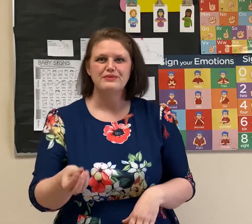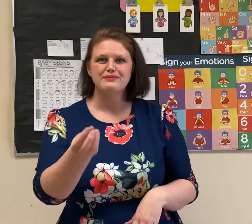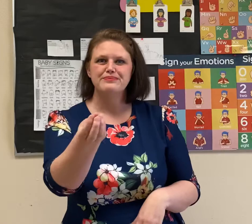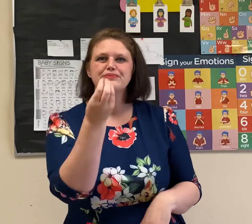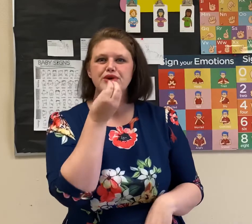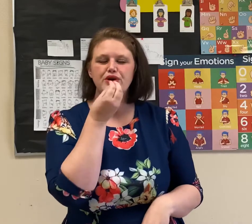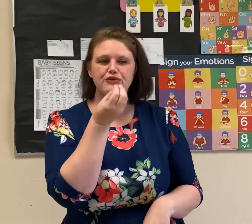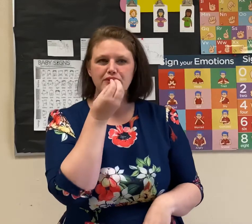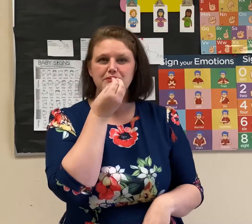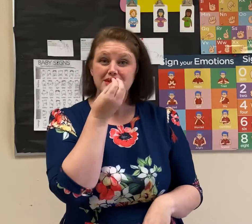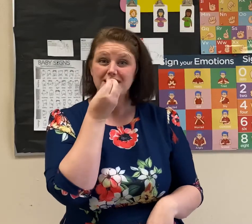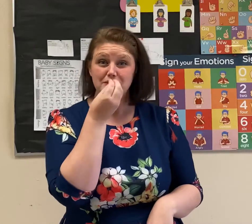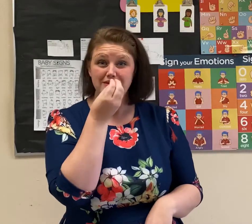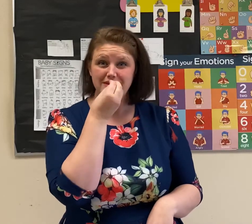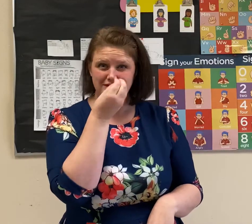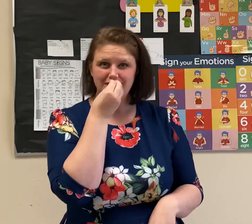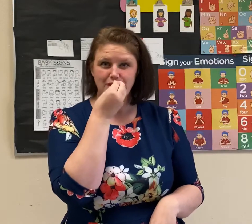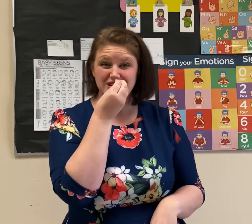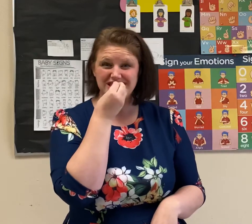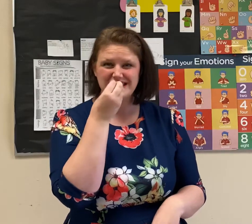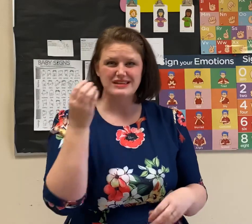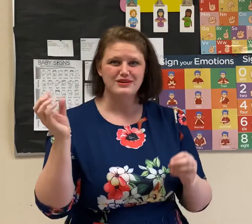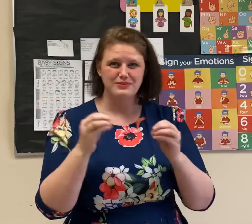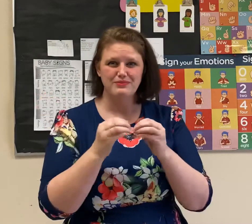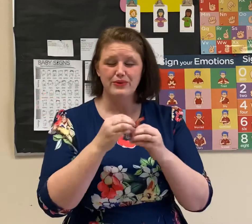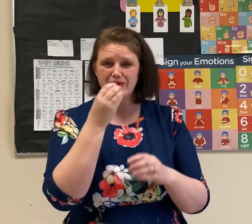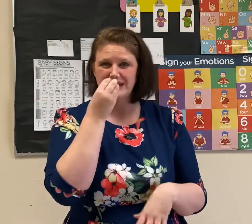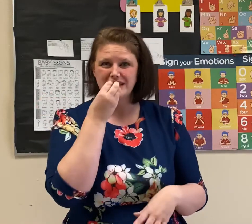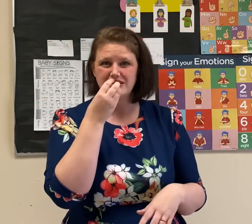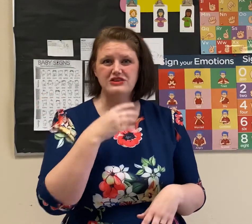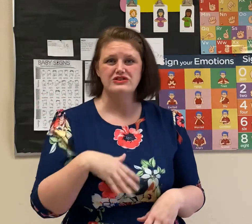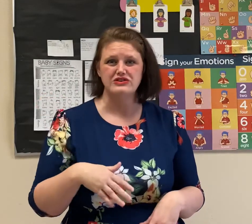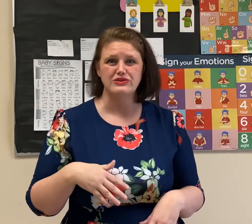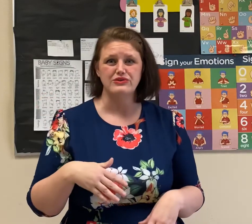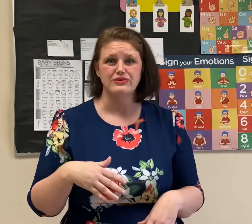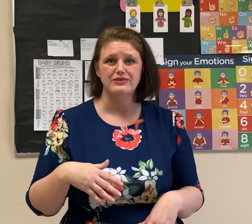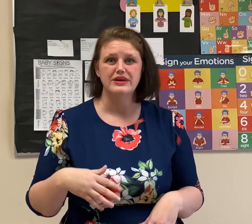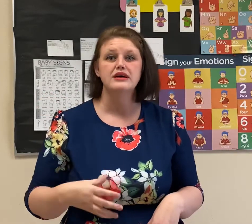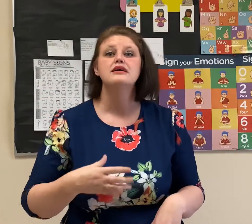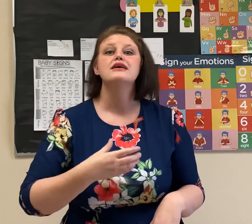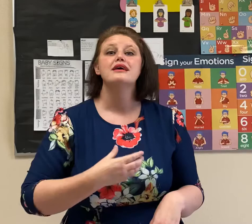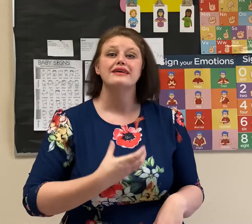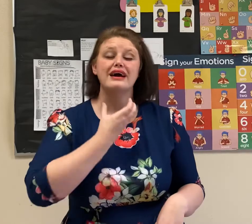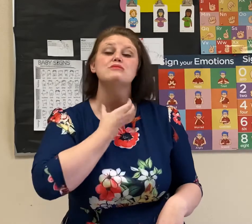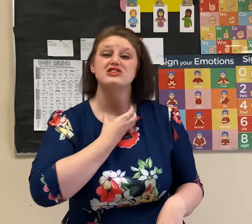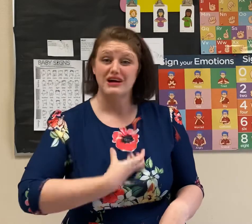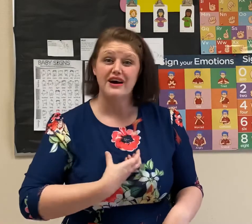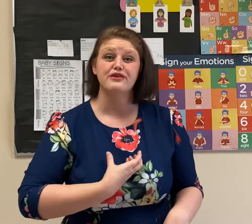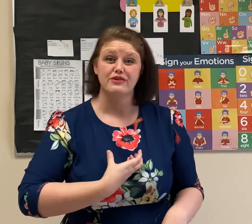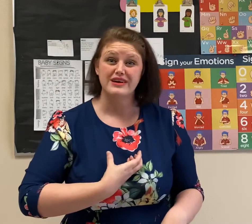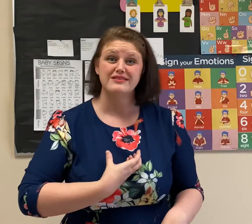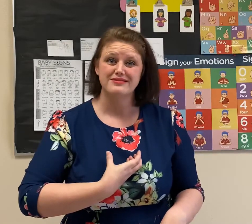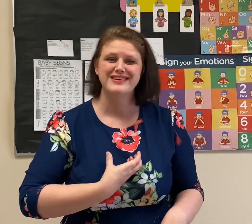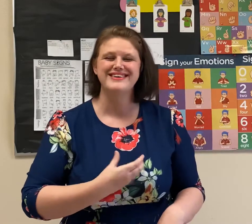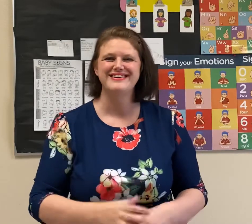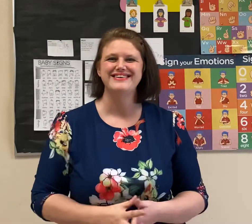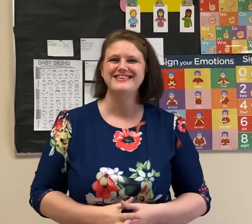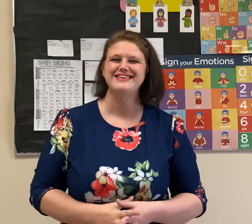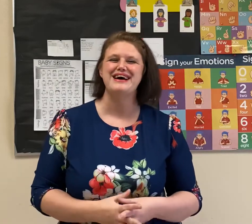You go from I want to eat, more eat, to now I'm just hungry.